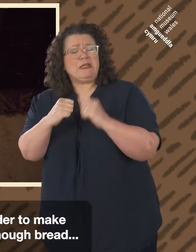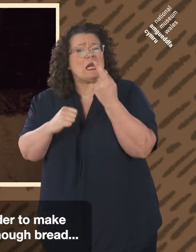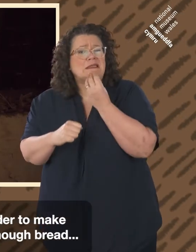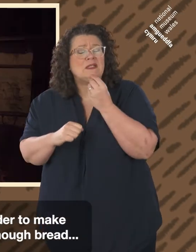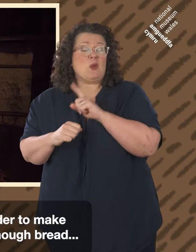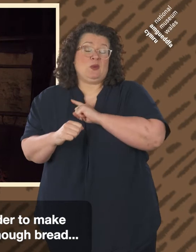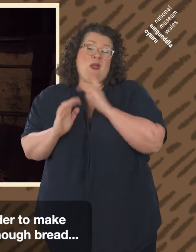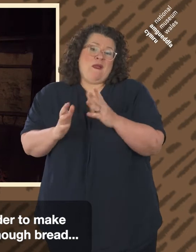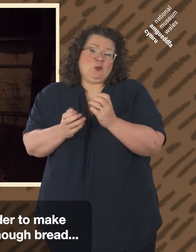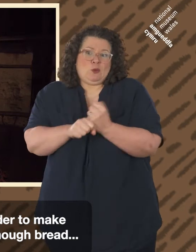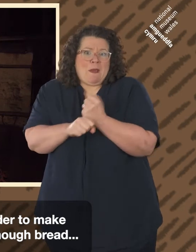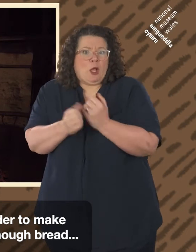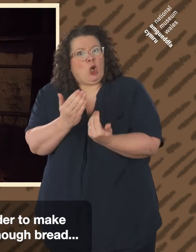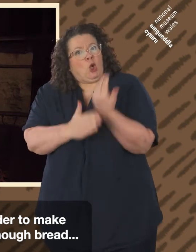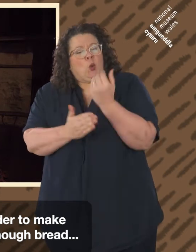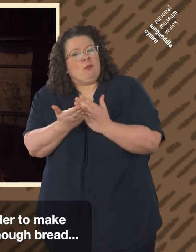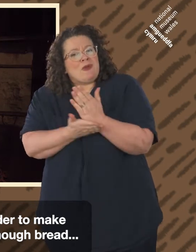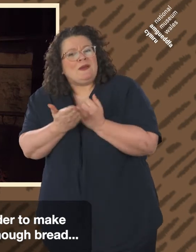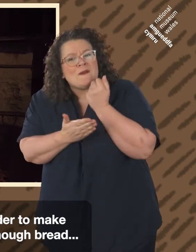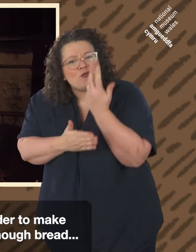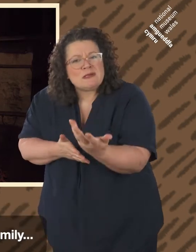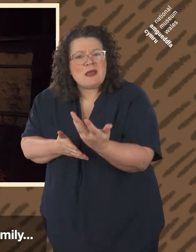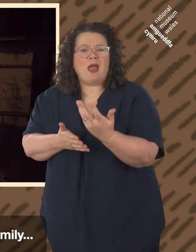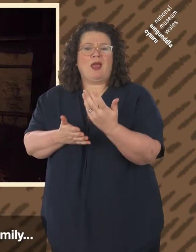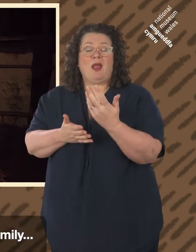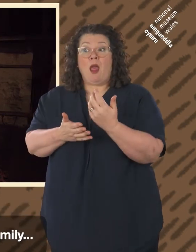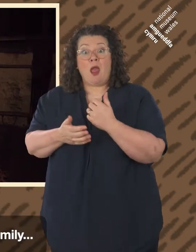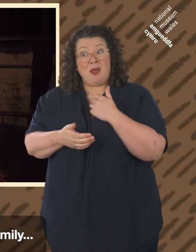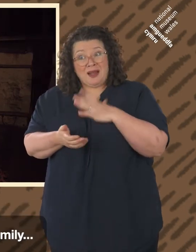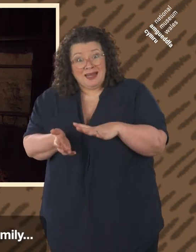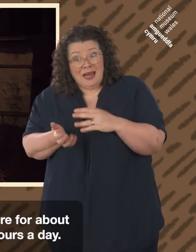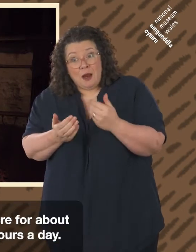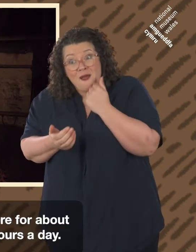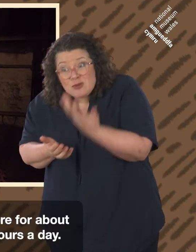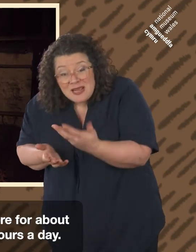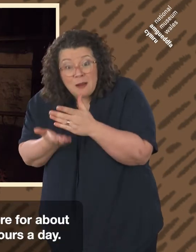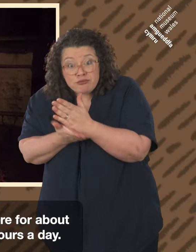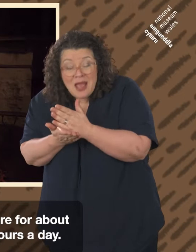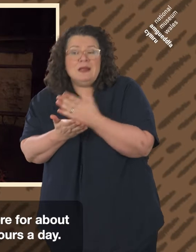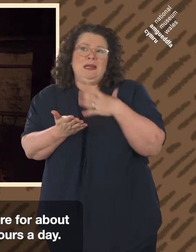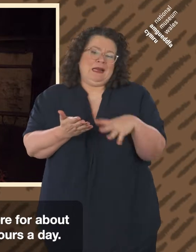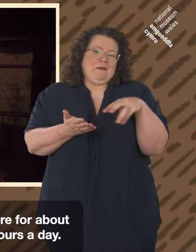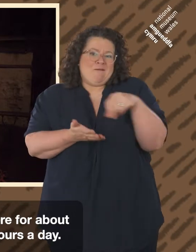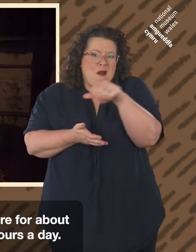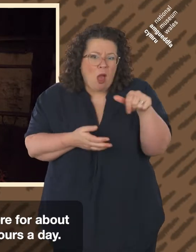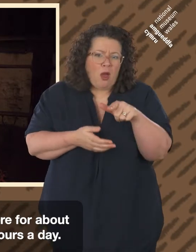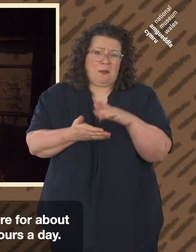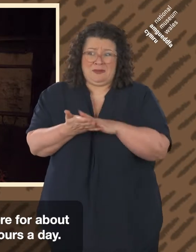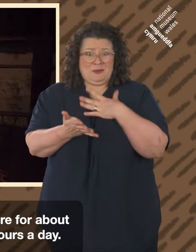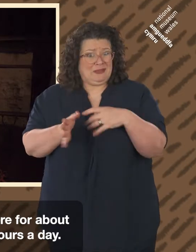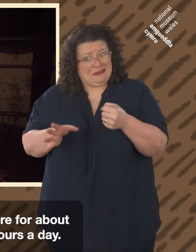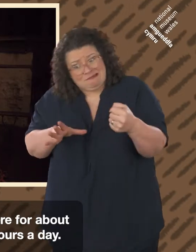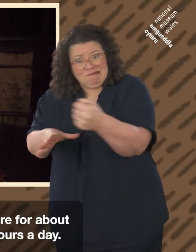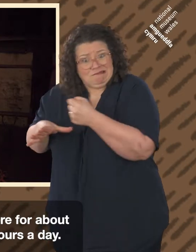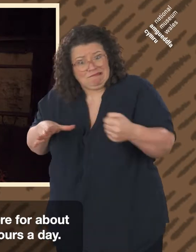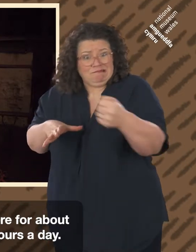That means in order to make enough flour to make enough bread for the entire family, you have to be on there for about 3 to maybe 6